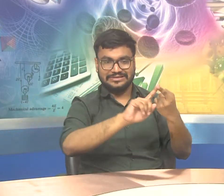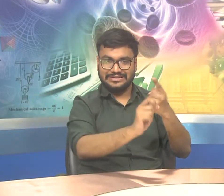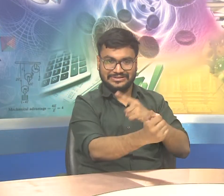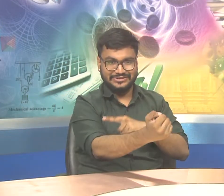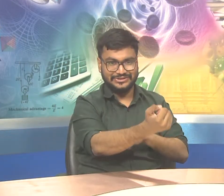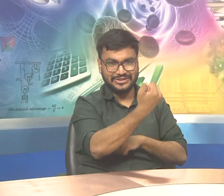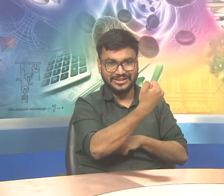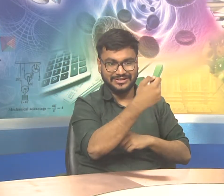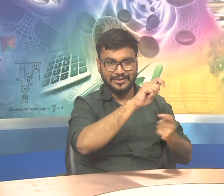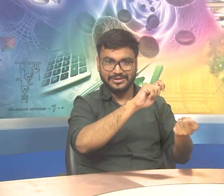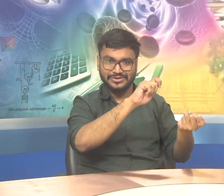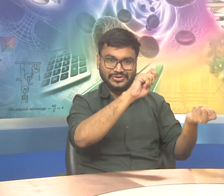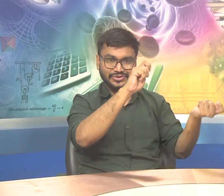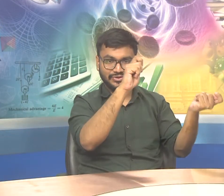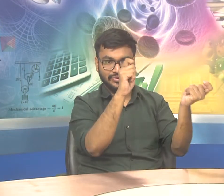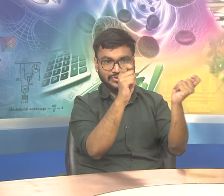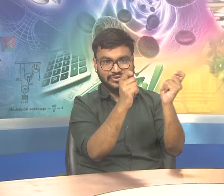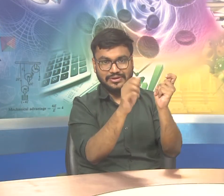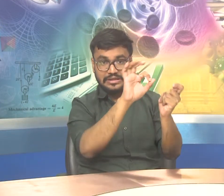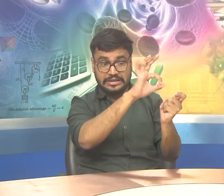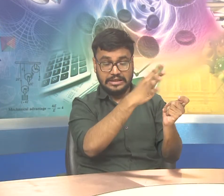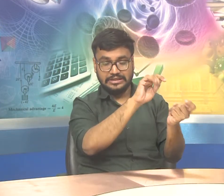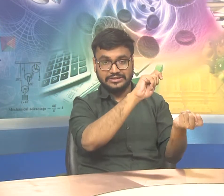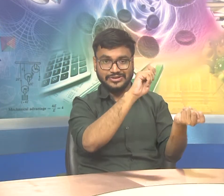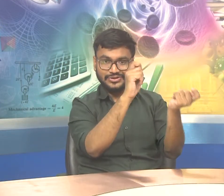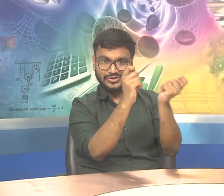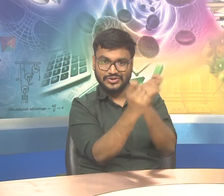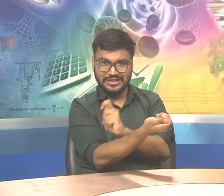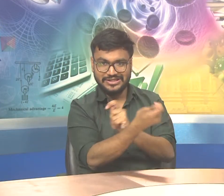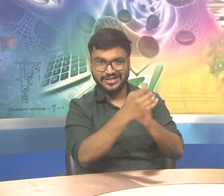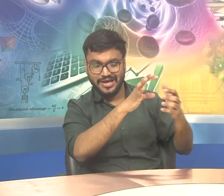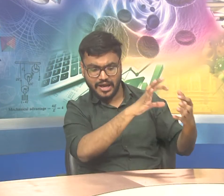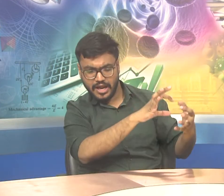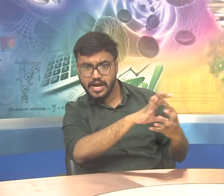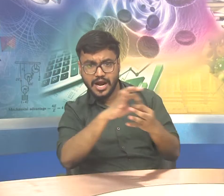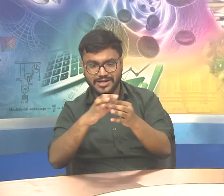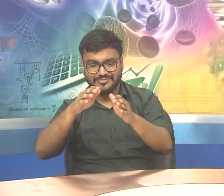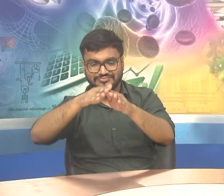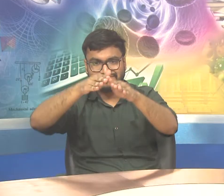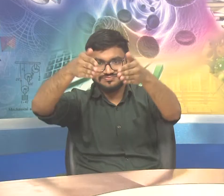while loudspeaker changes electrical energy into sound energy.